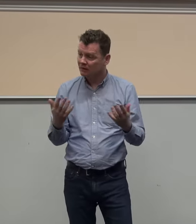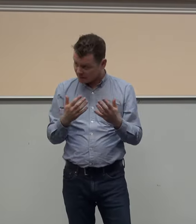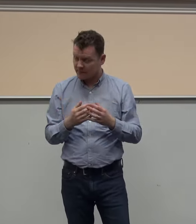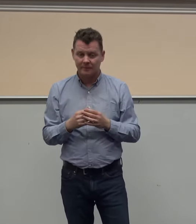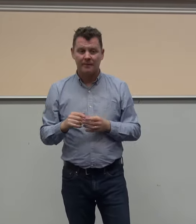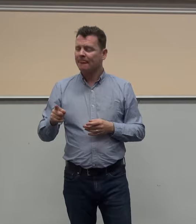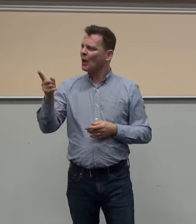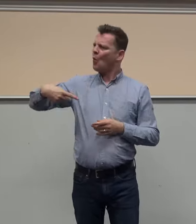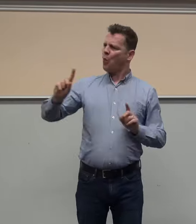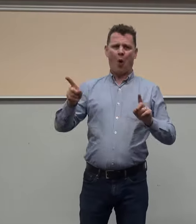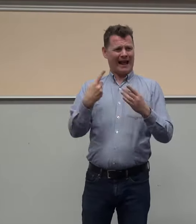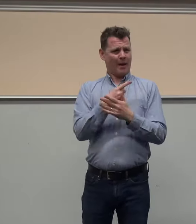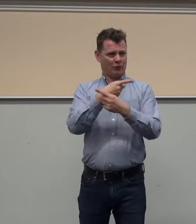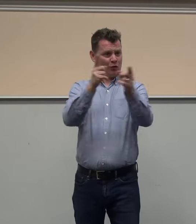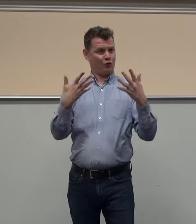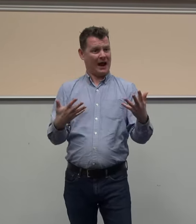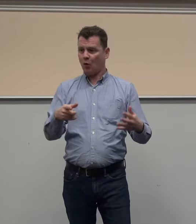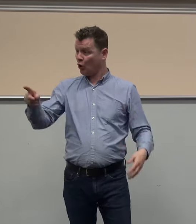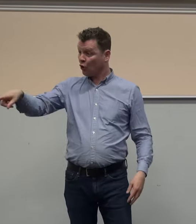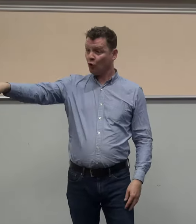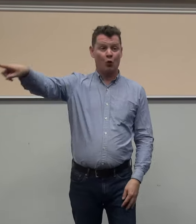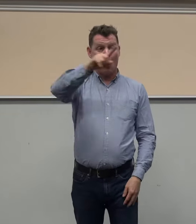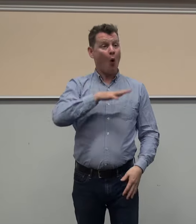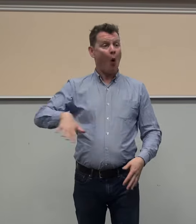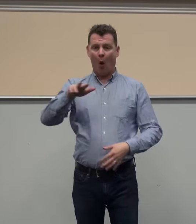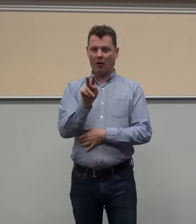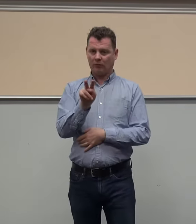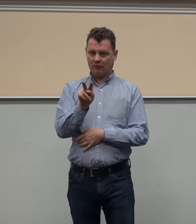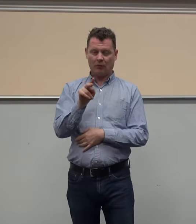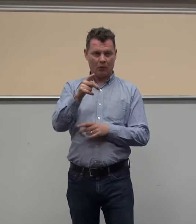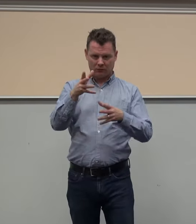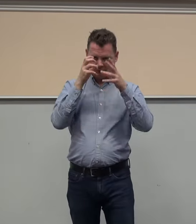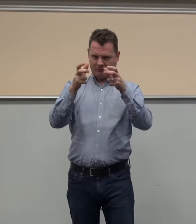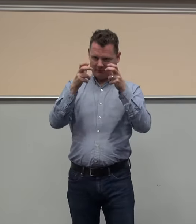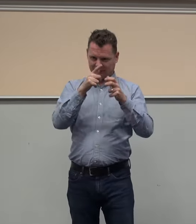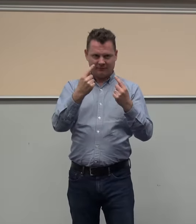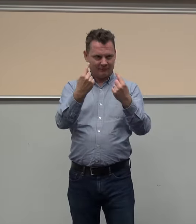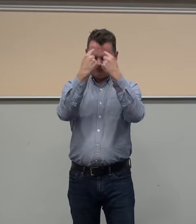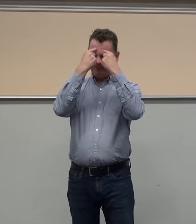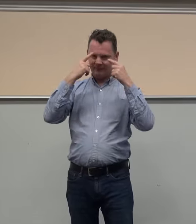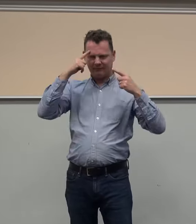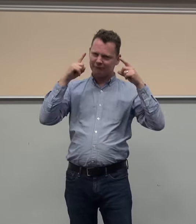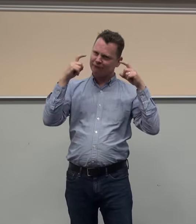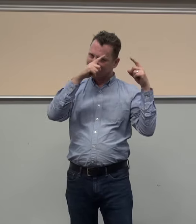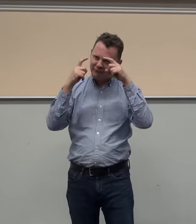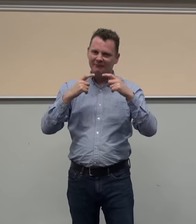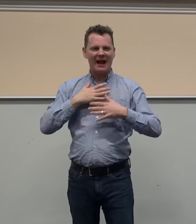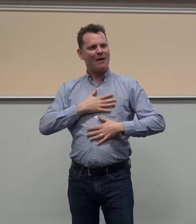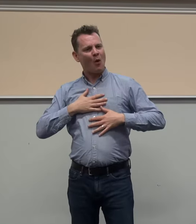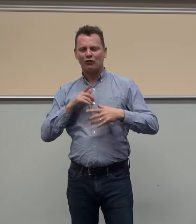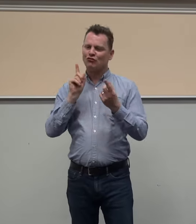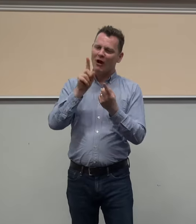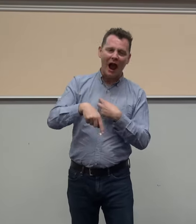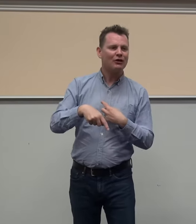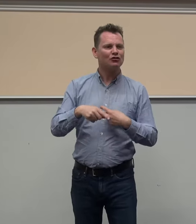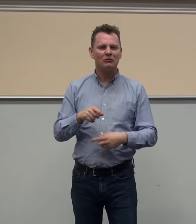lot of research that backs this up, is that first of all, you're having this instinctive emotional reaction to what you see. And then, a little bit slower, I mean,